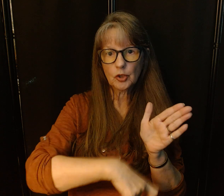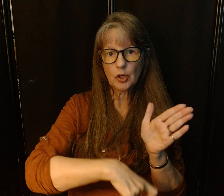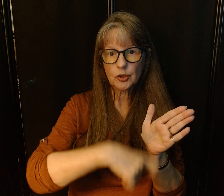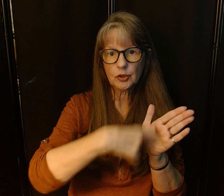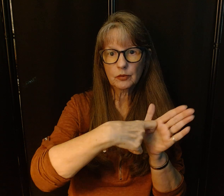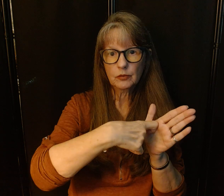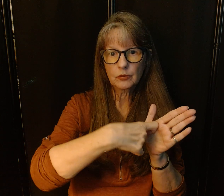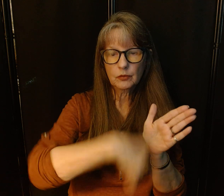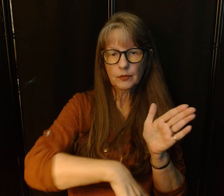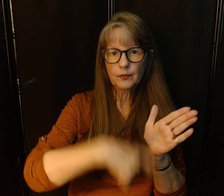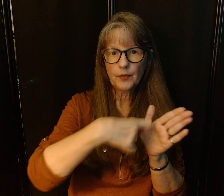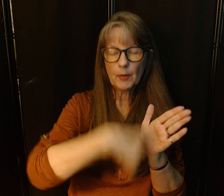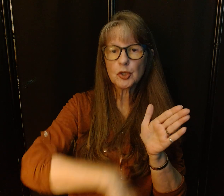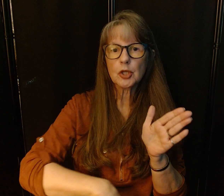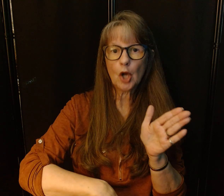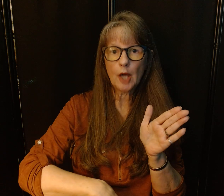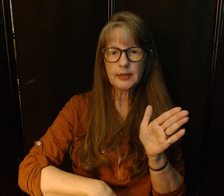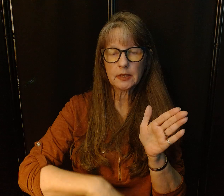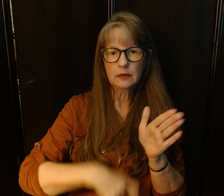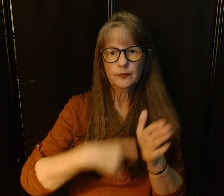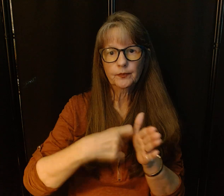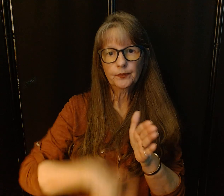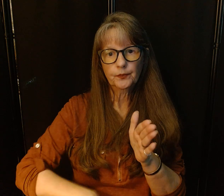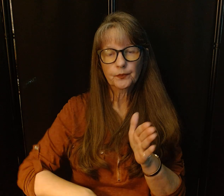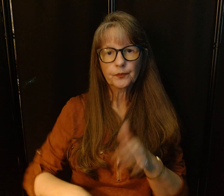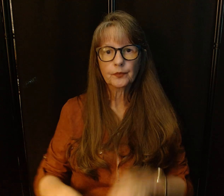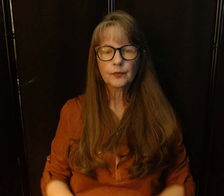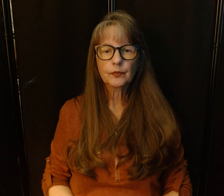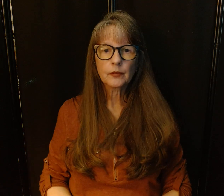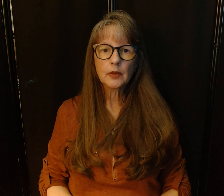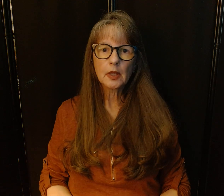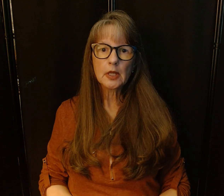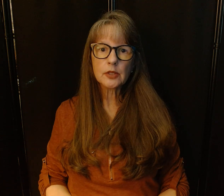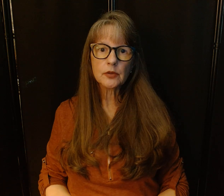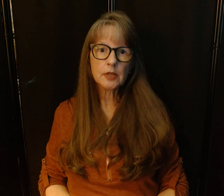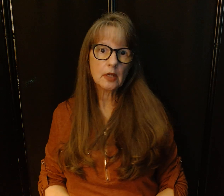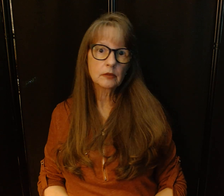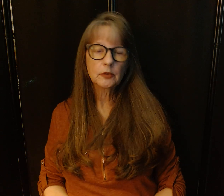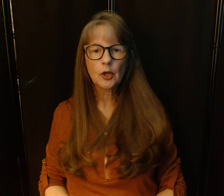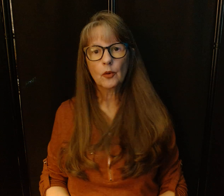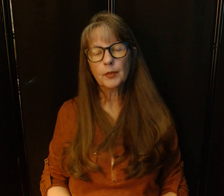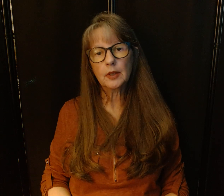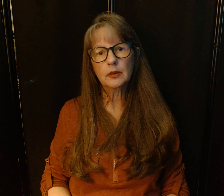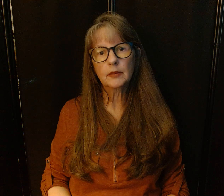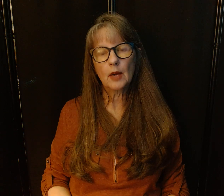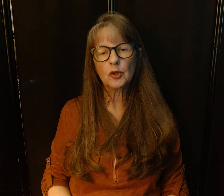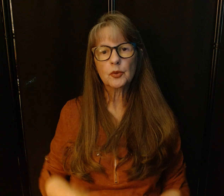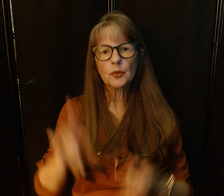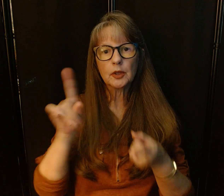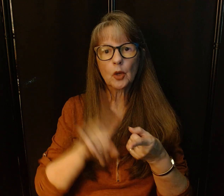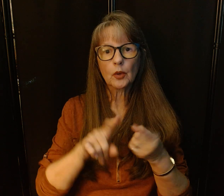Charge. How much does it cost? It's on sale, you know, but that you would do a lower